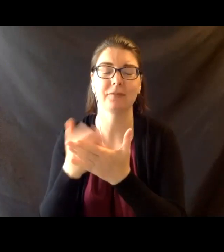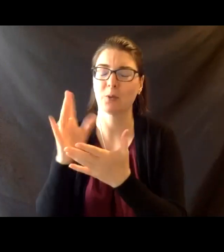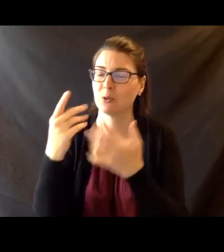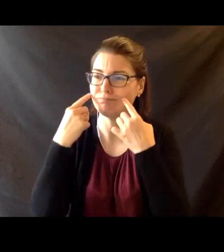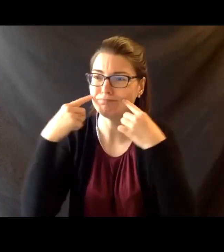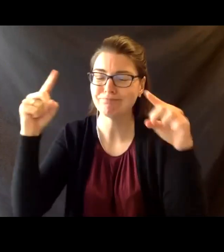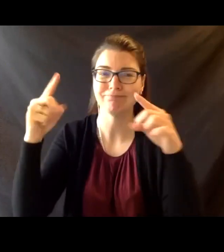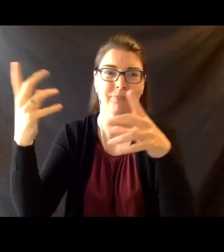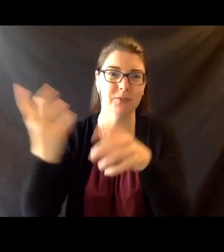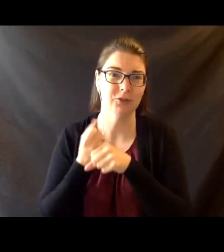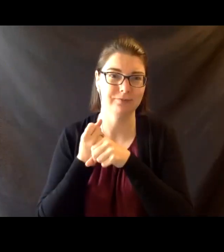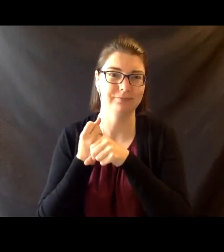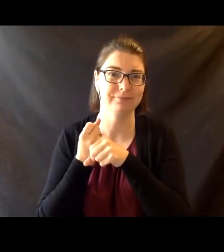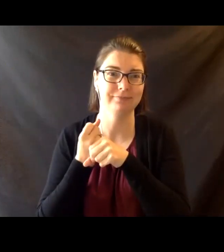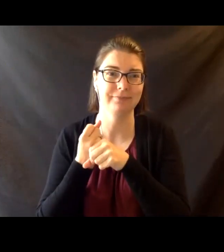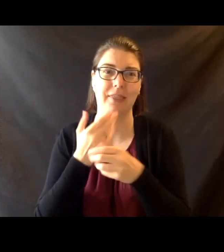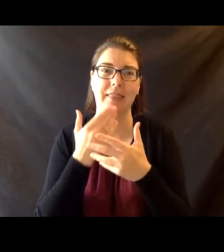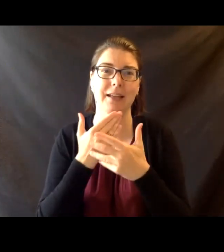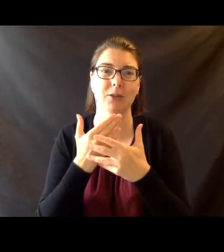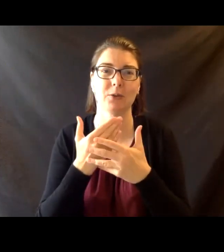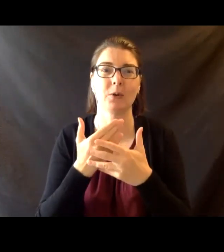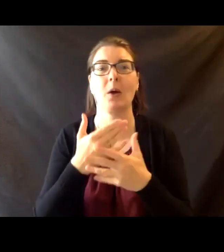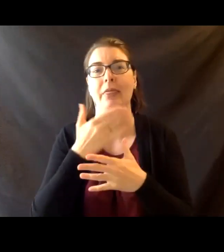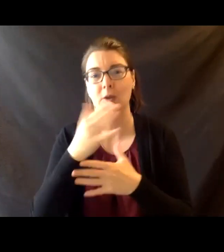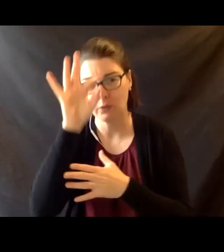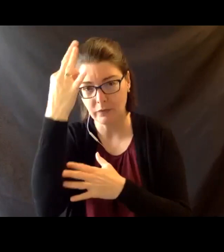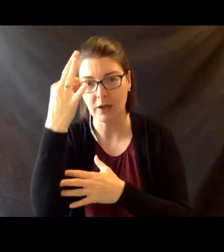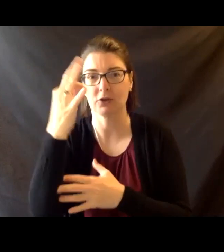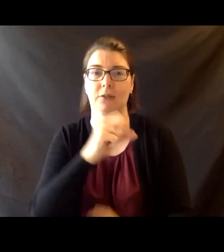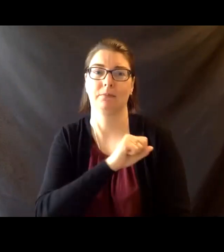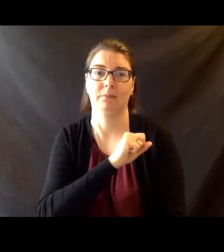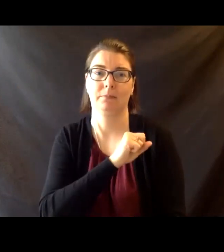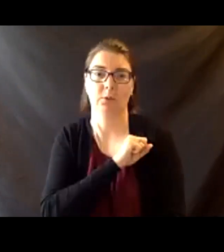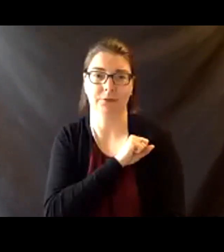outstanding achievements. Thank you. Merci, McGretch.